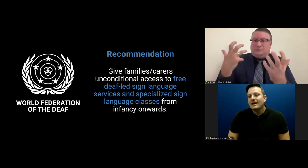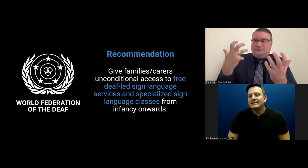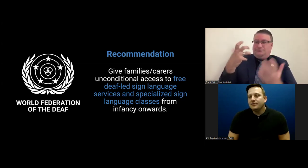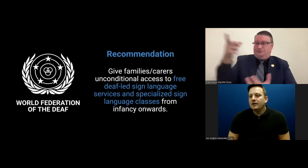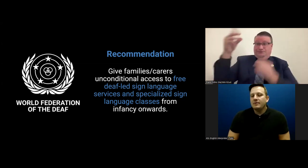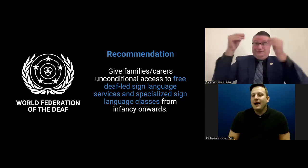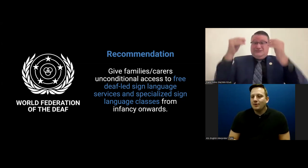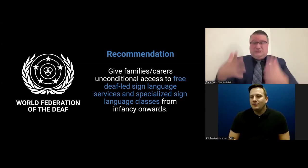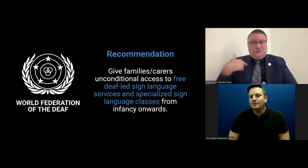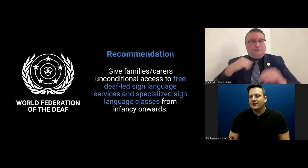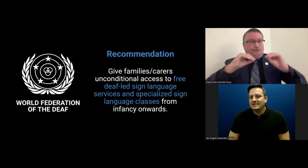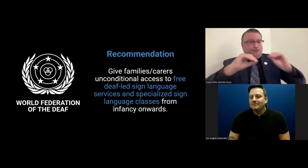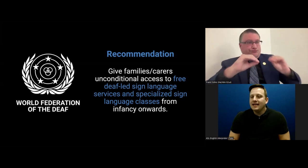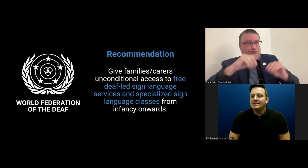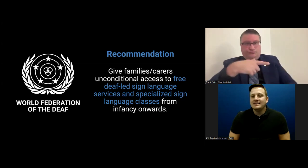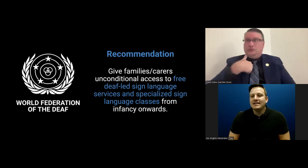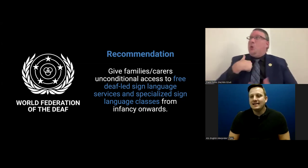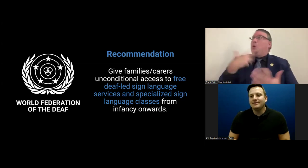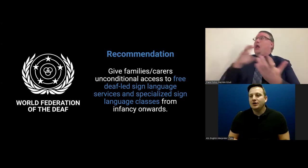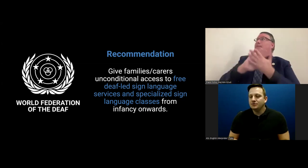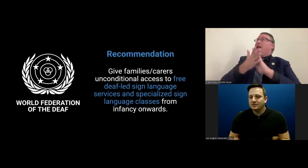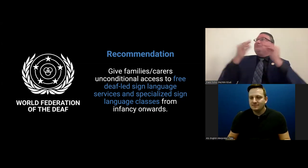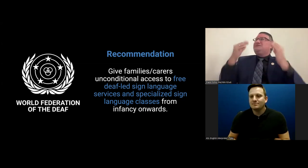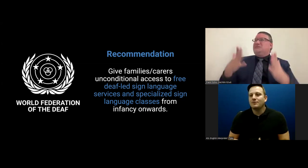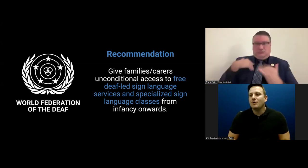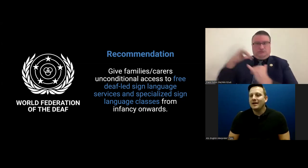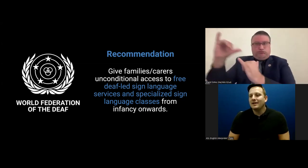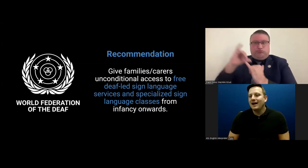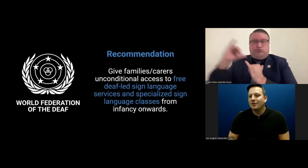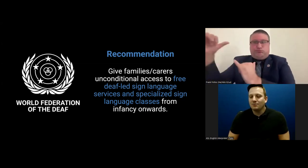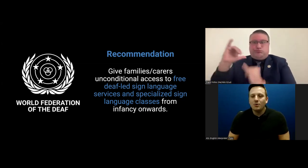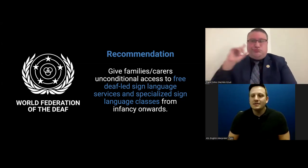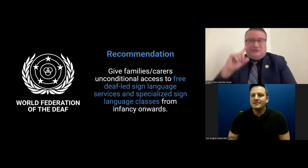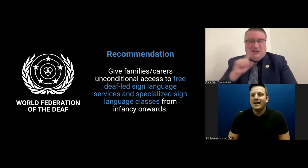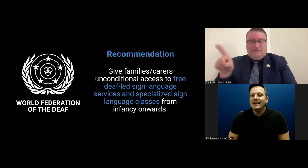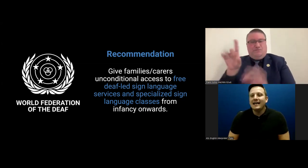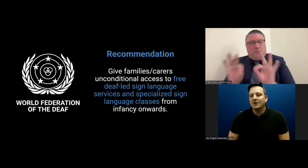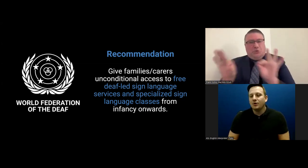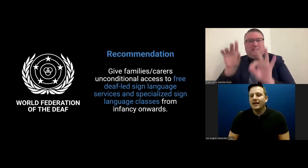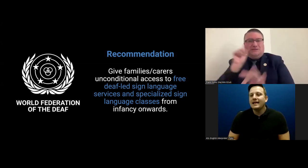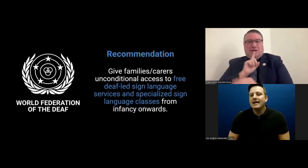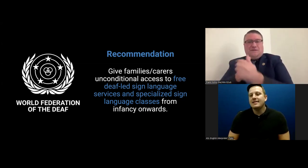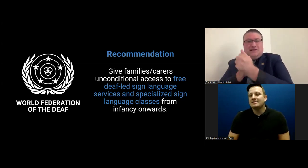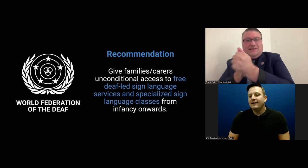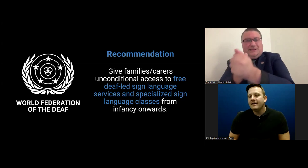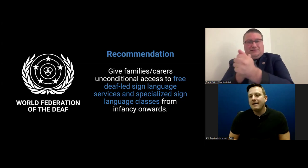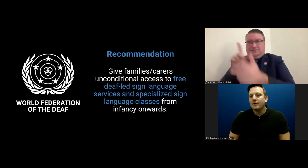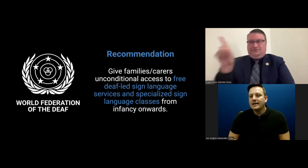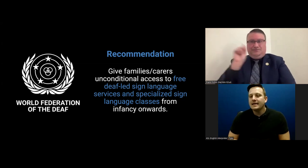It's incredibly powerful for a deaf kid to see a deaf adult performing their role in society and working. That's very empowering and gives them